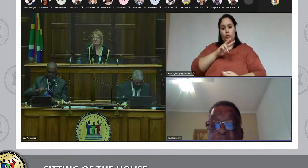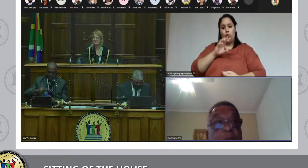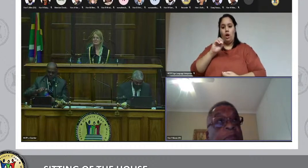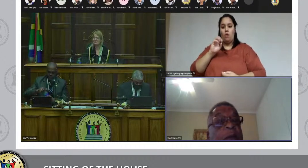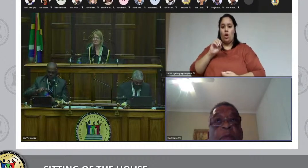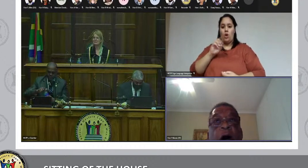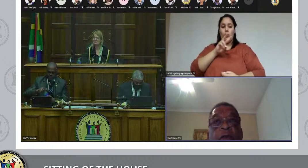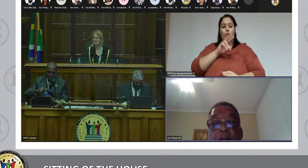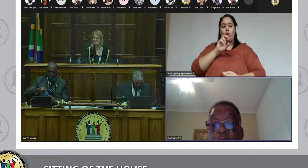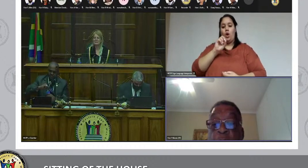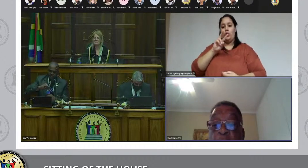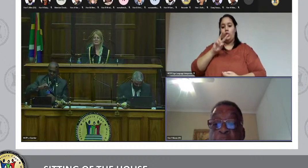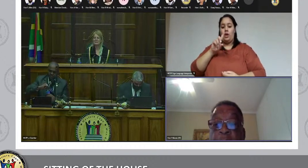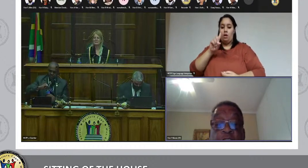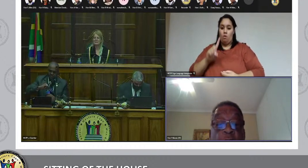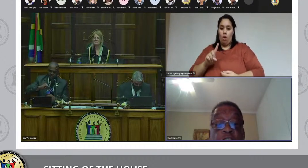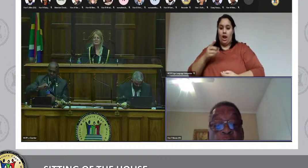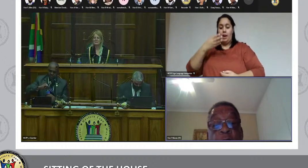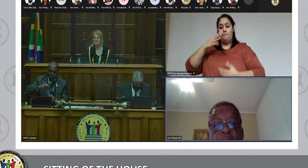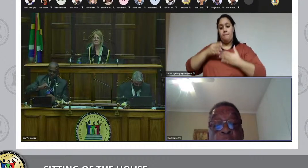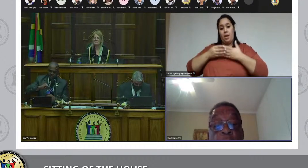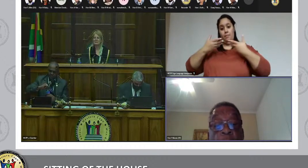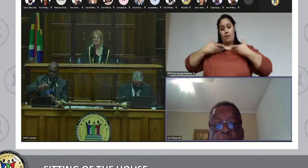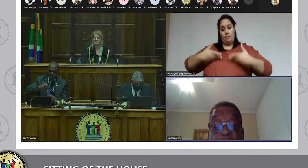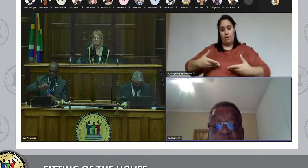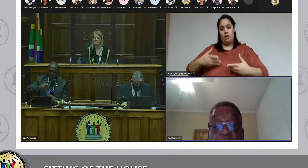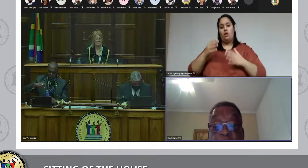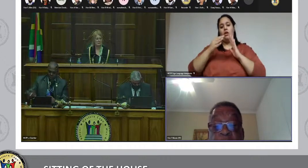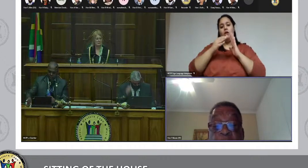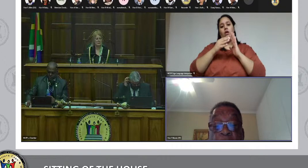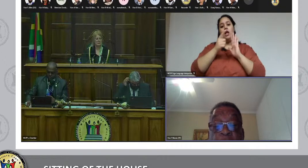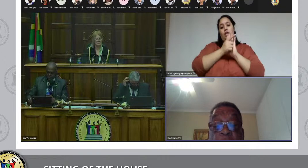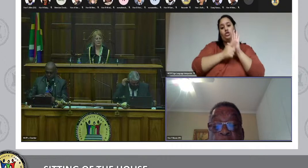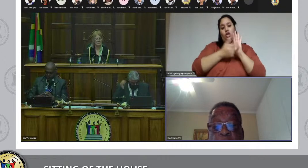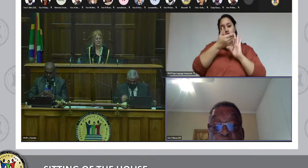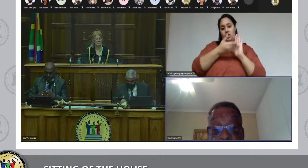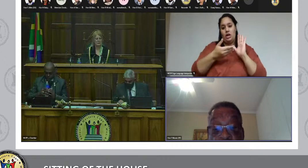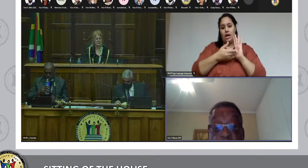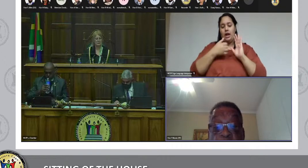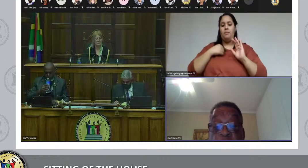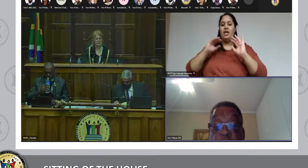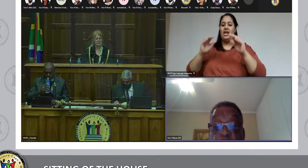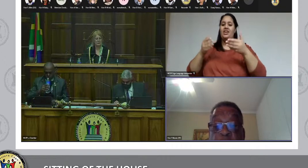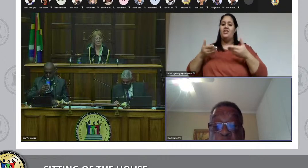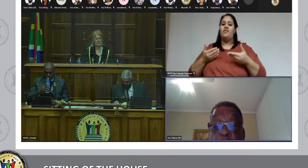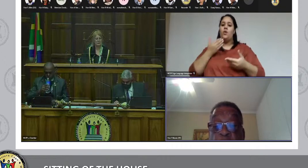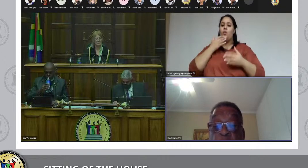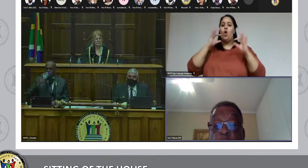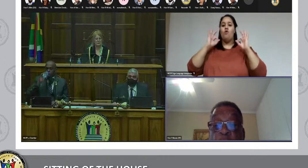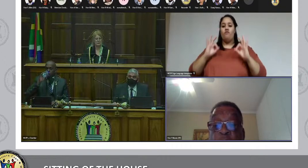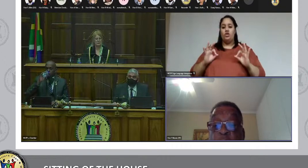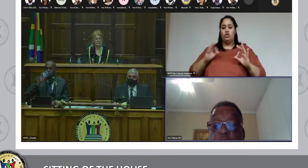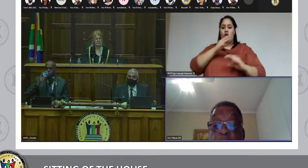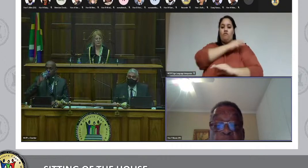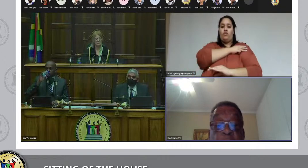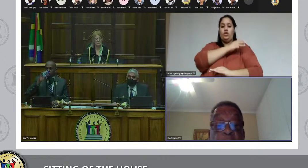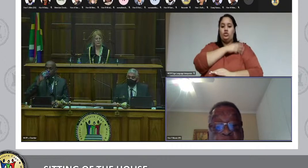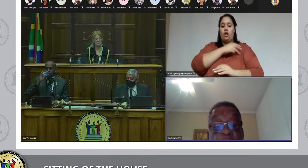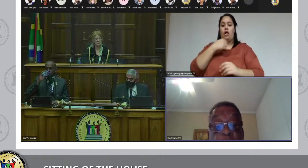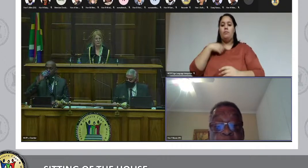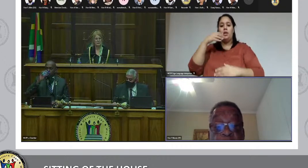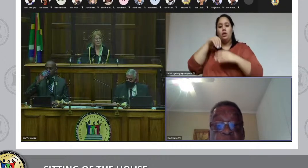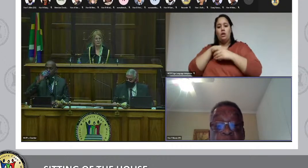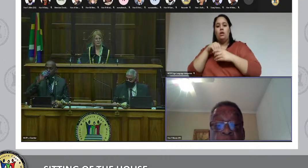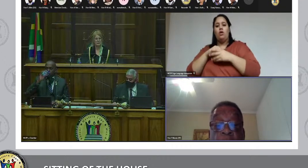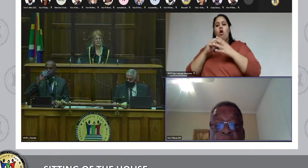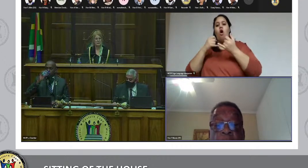2021, I, as a member of this legislature, I was invited by the officials to a virtual